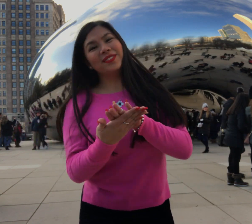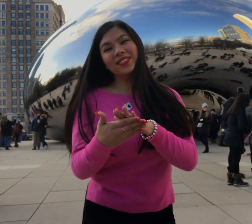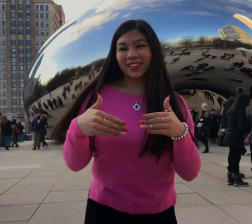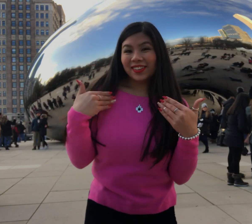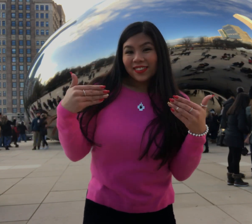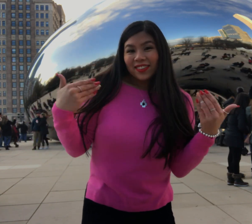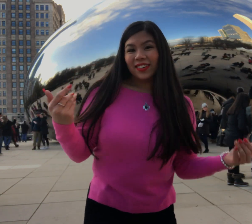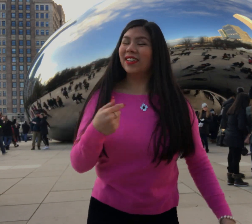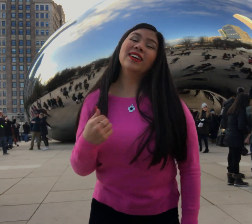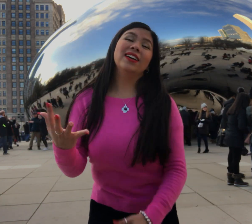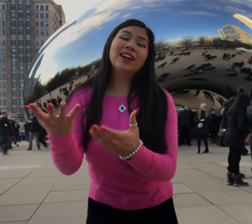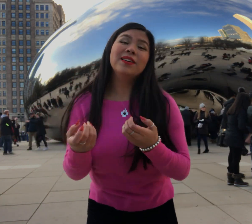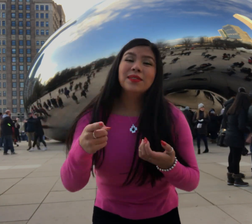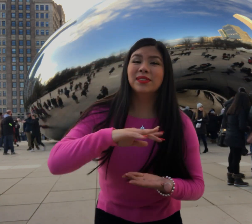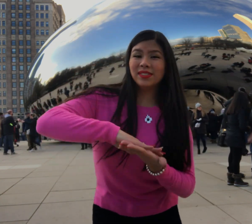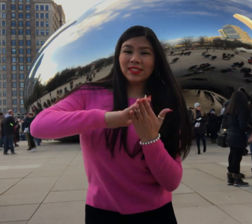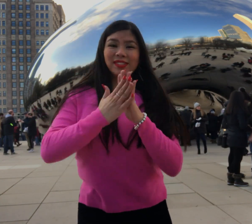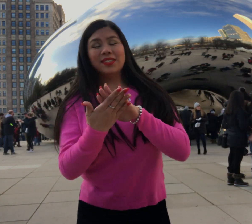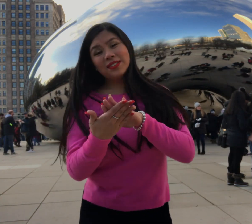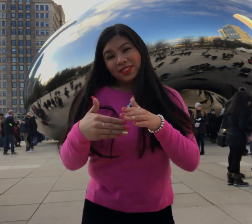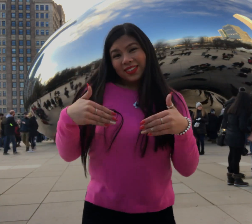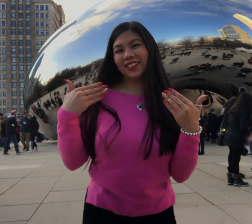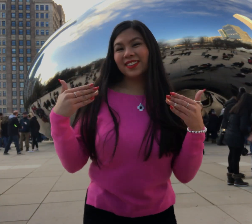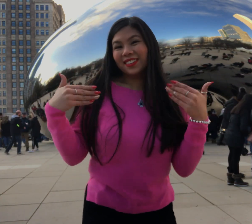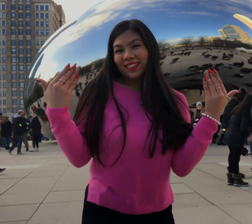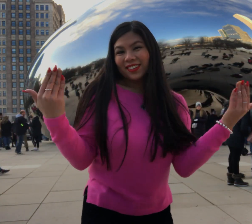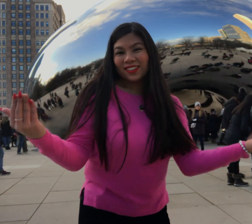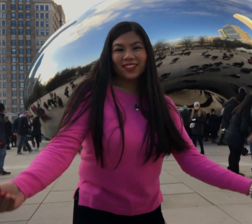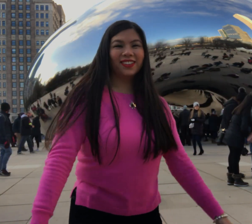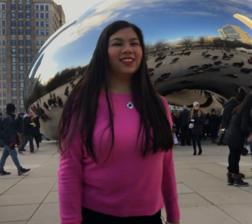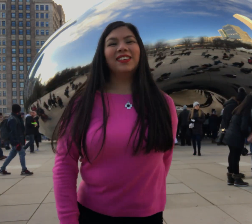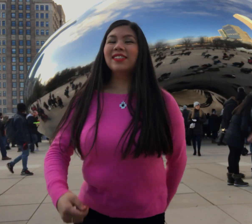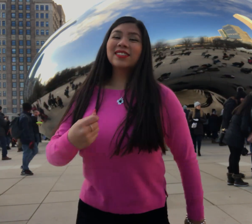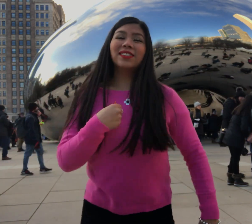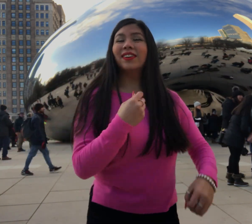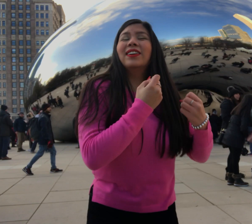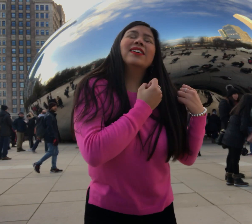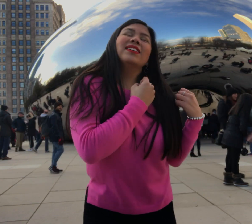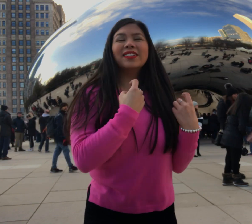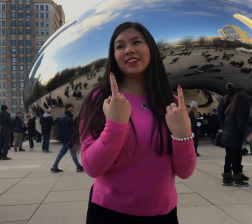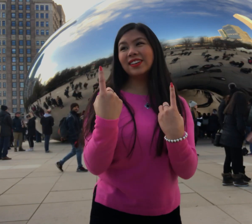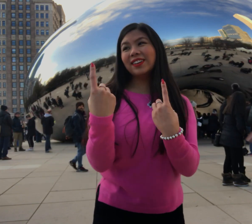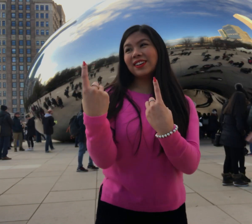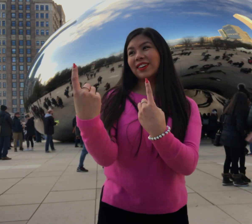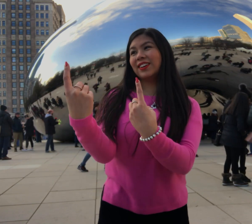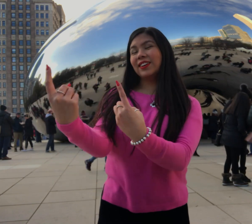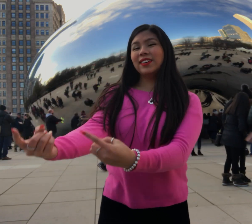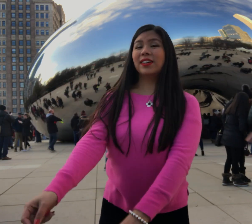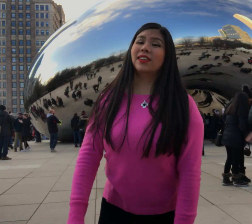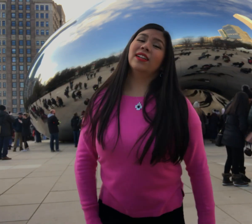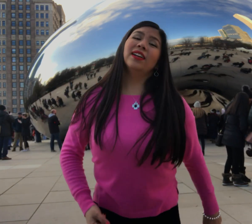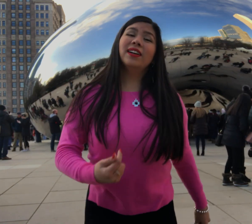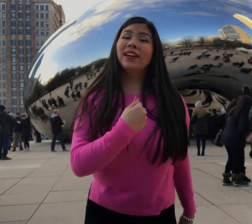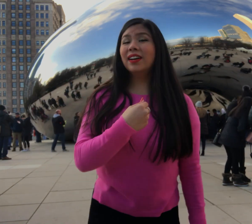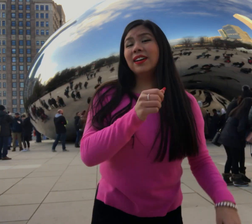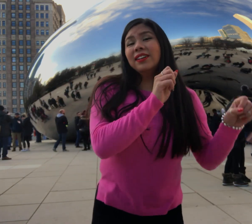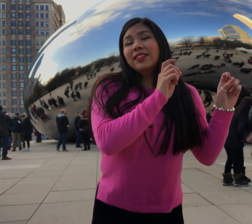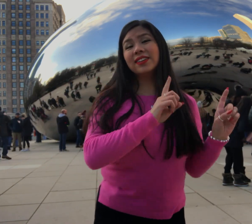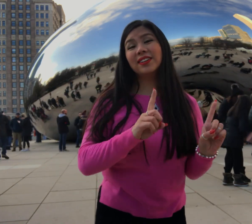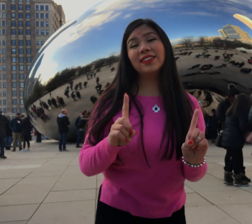be happier, I want you to be happier So I'll go, oh, go